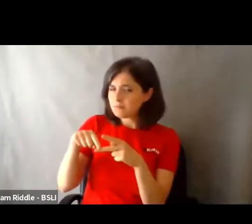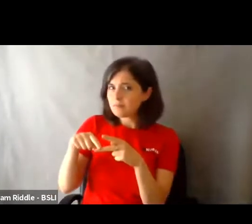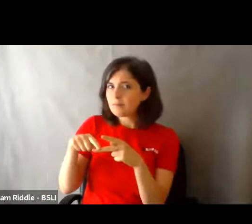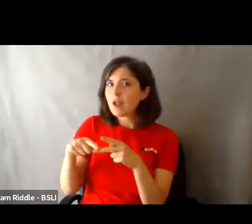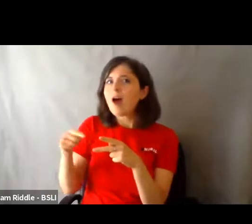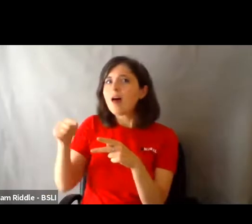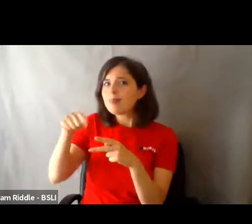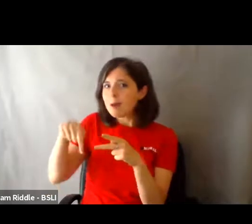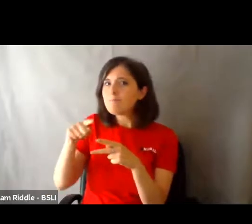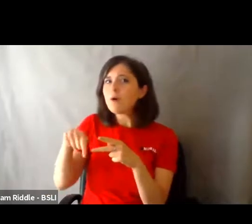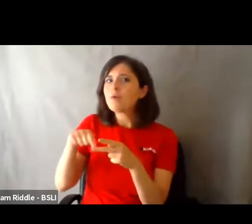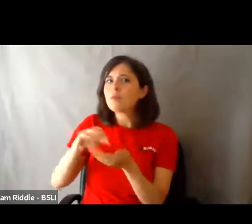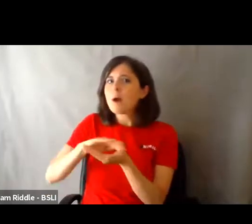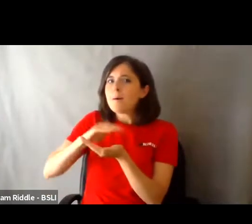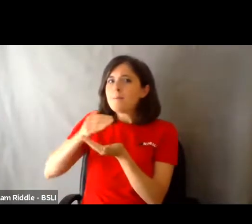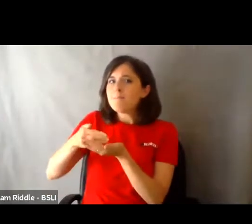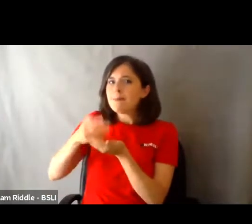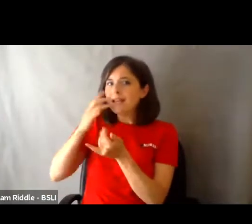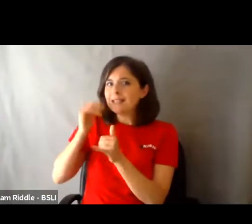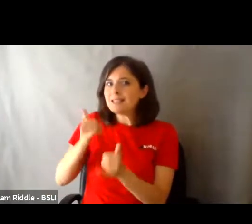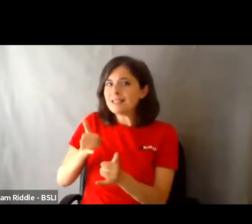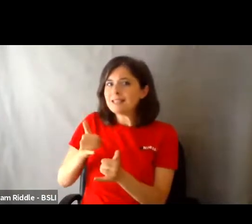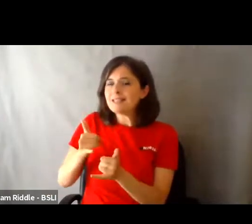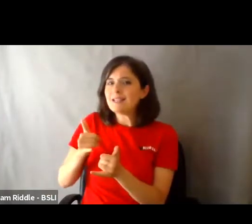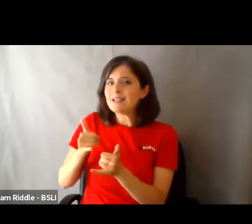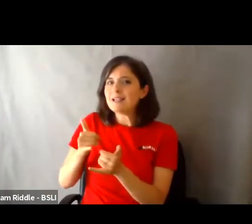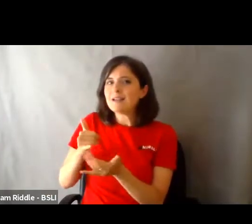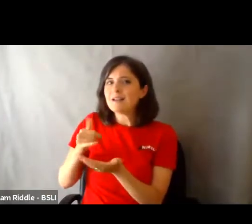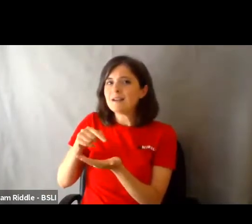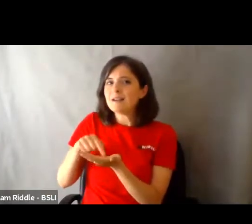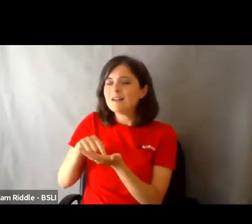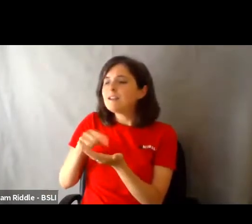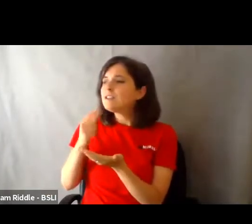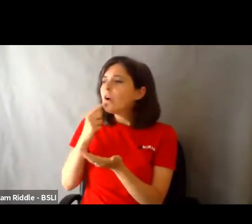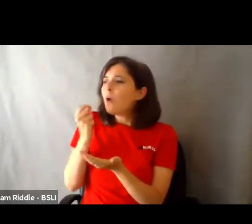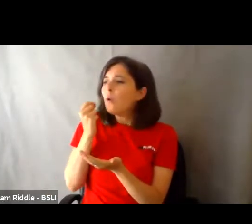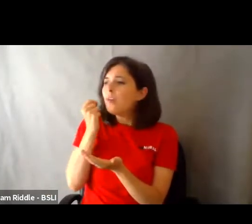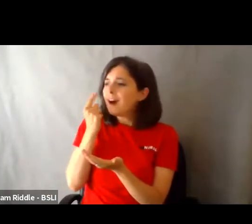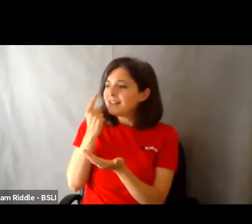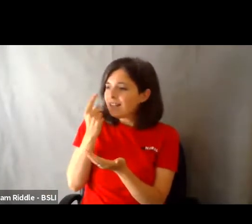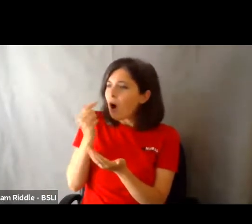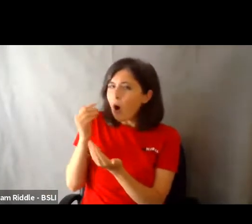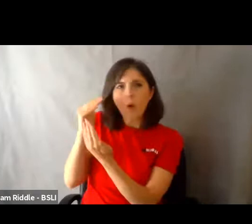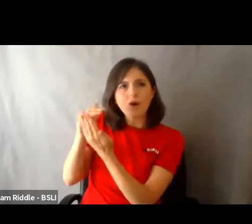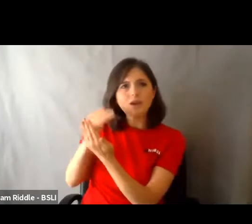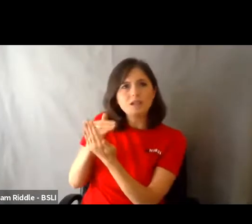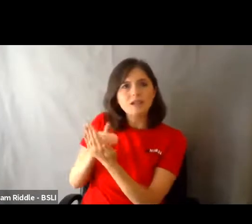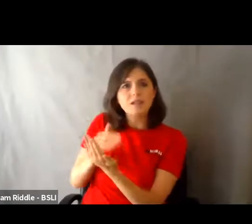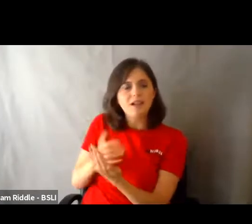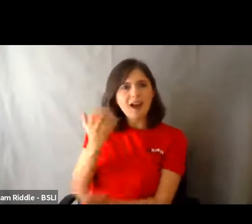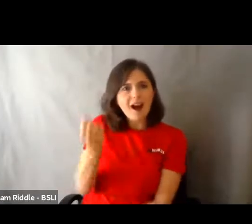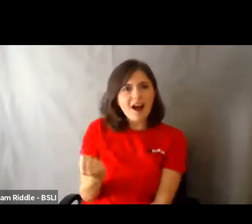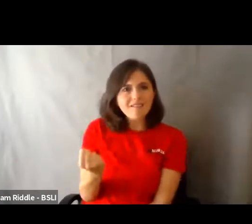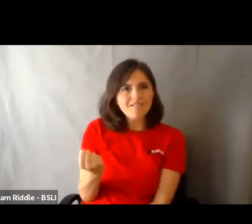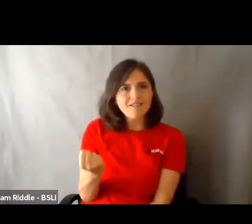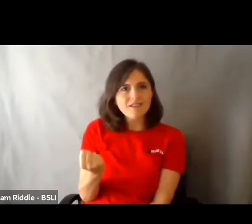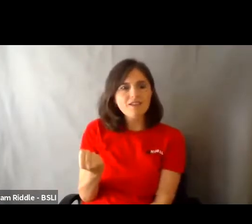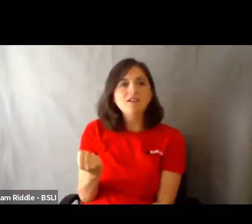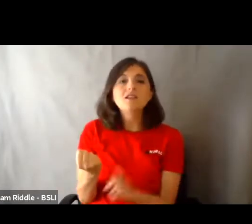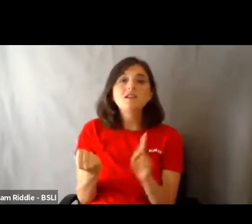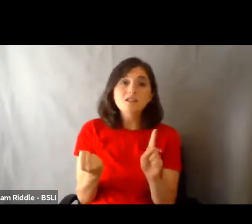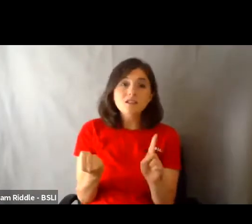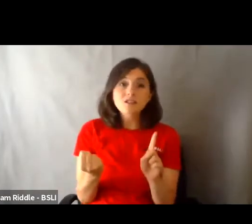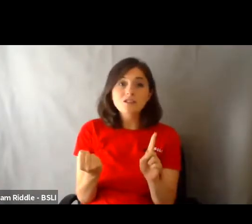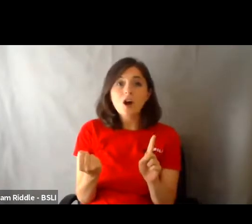testing, and so the idea of conditionality is implicit in them. So on the one hand, advocates